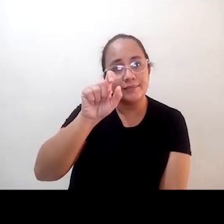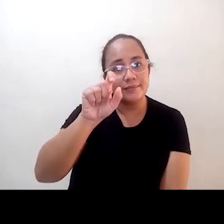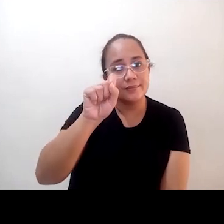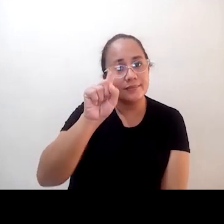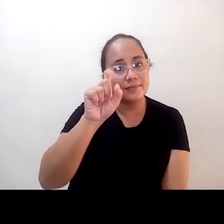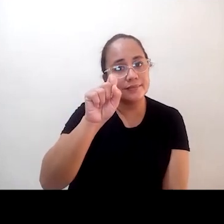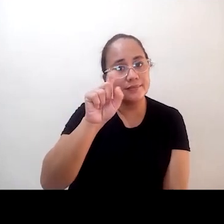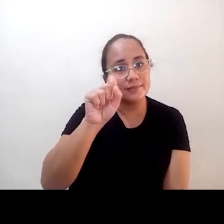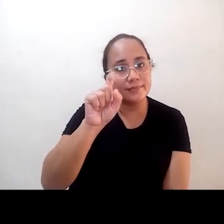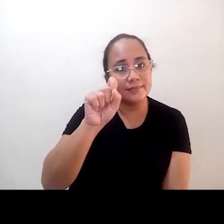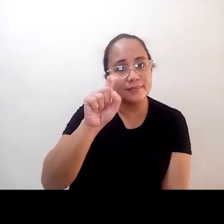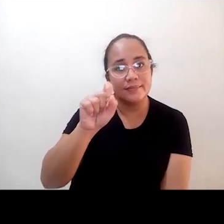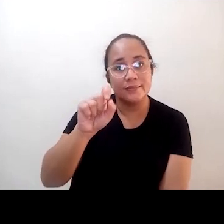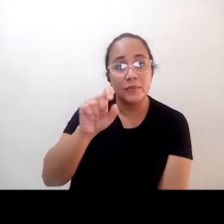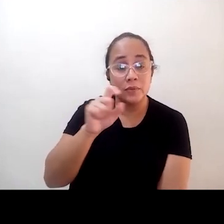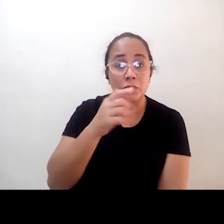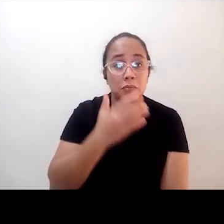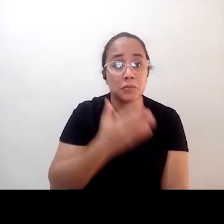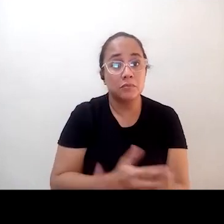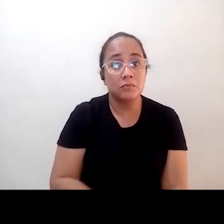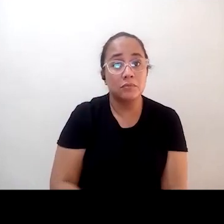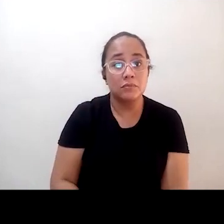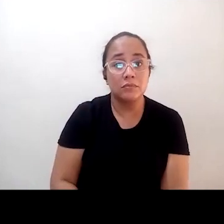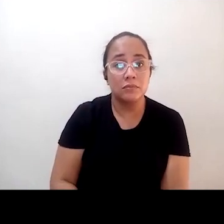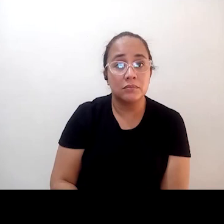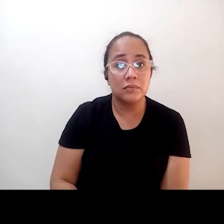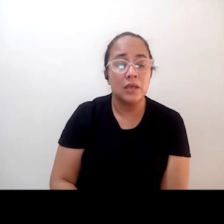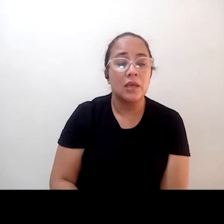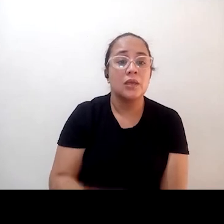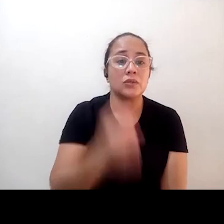Yes, okay, good. And then 12.